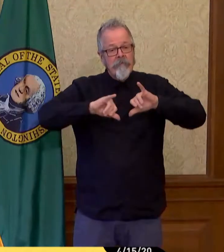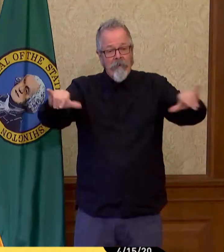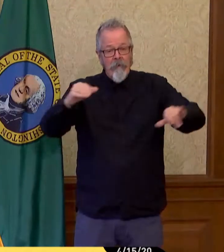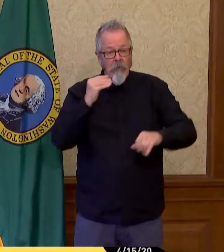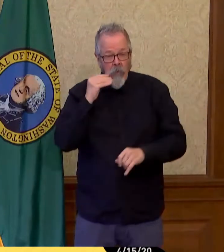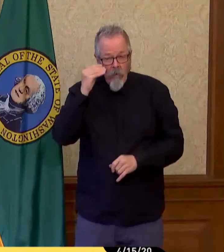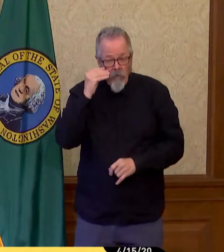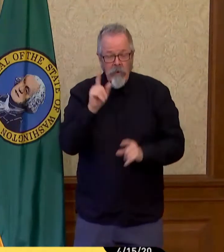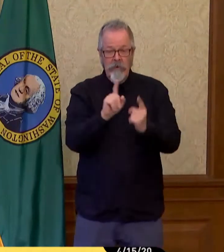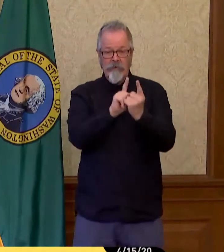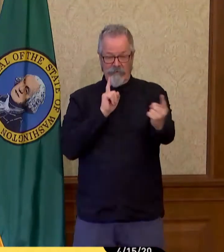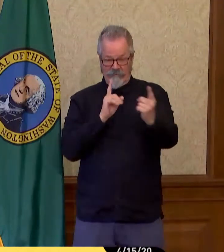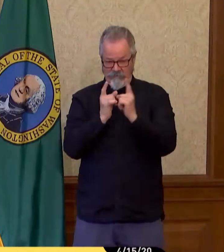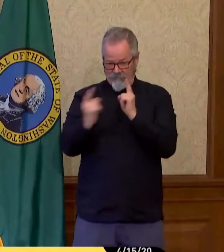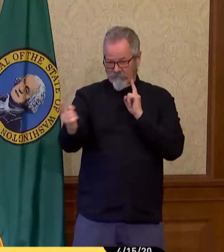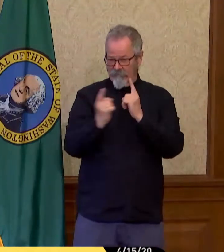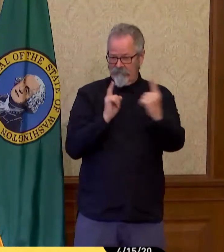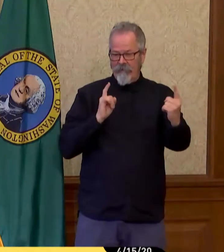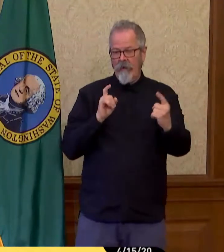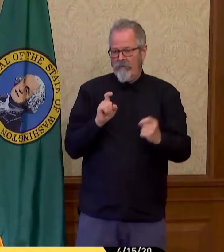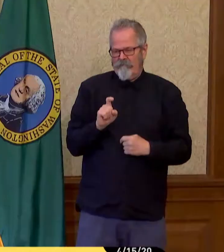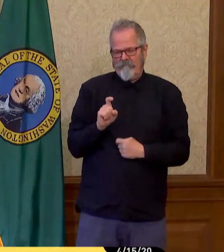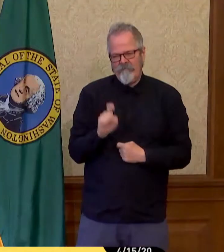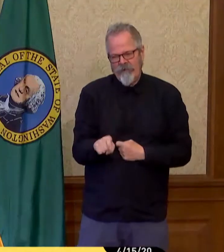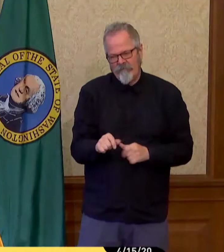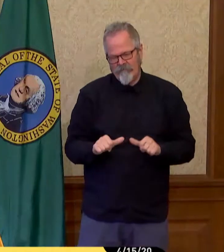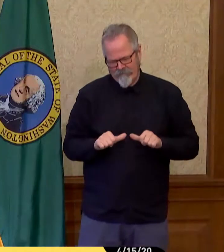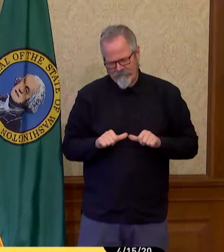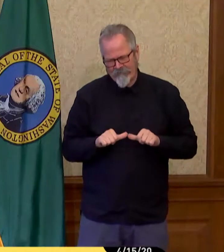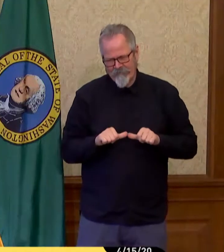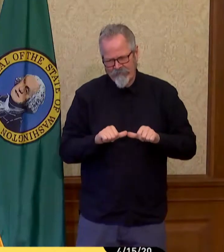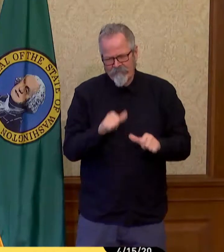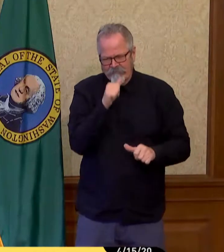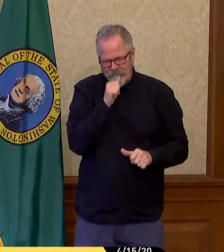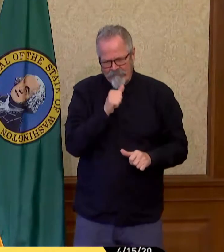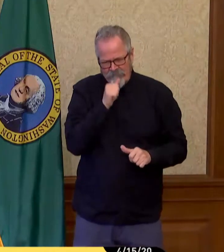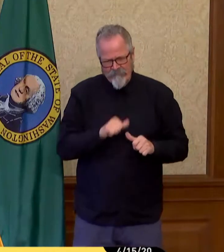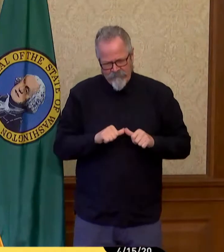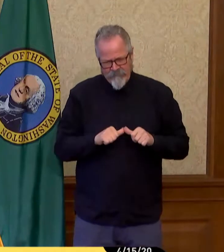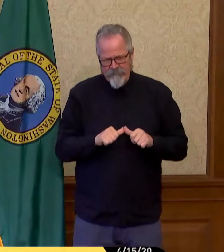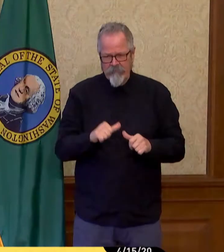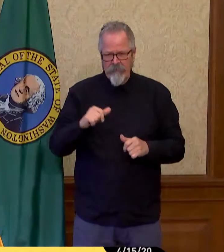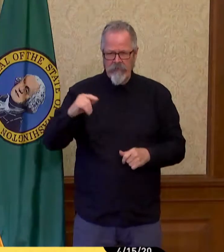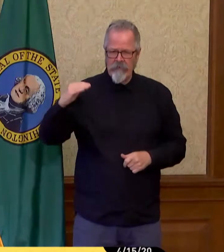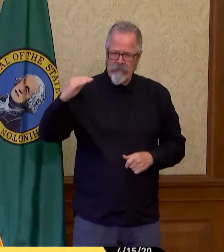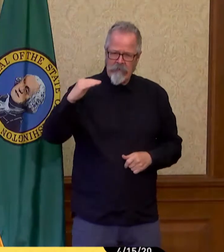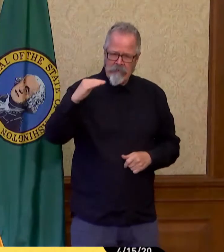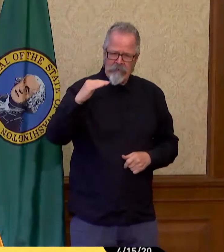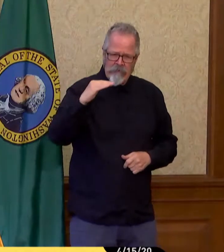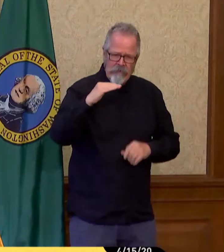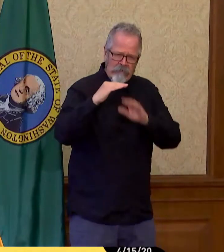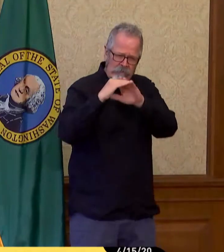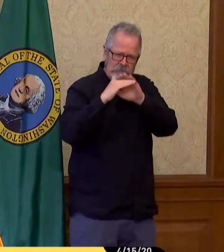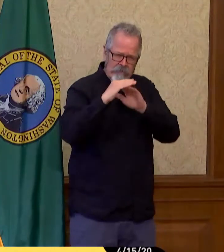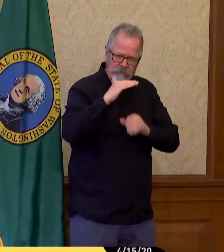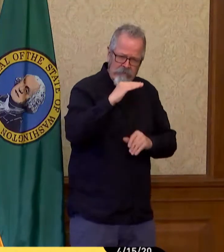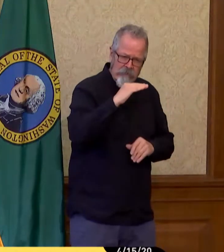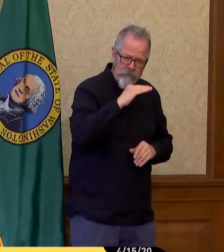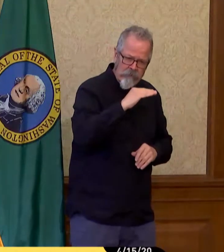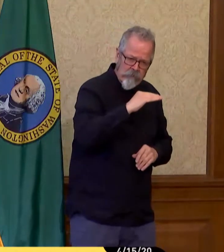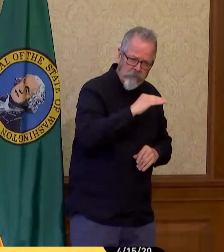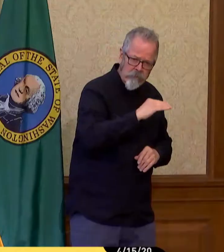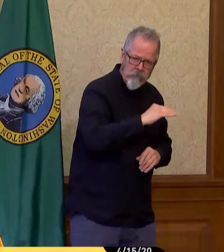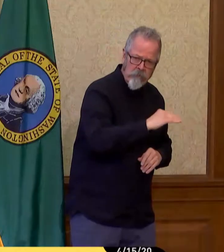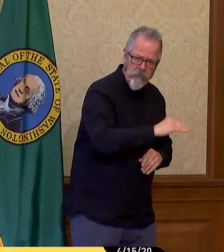reduce the number of people that actually are actively infected in the state of Washington. That then sets the stage for the